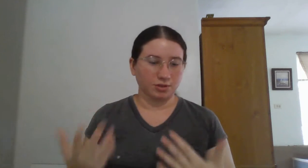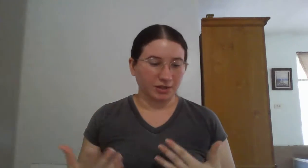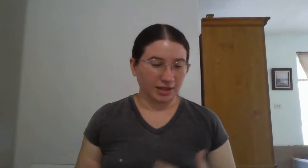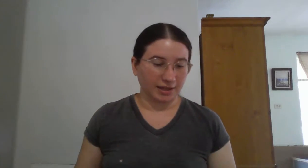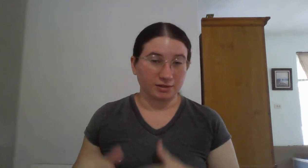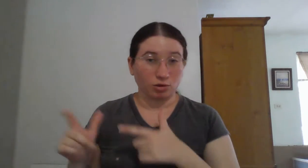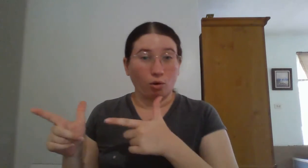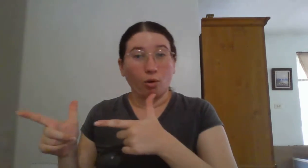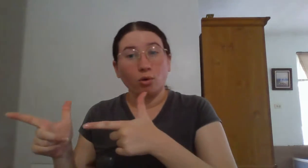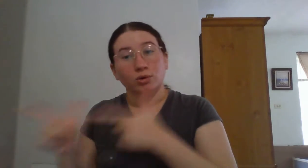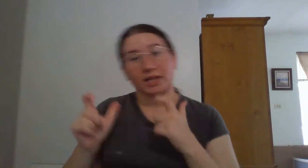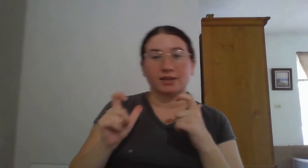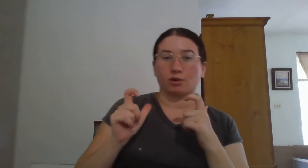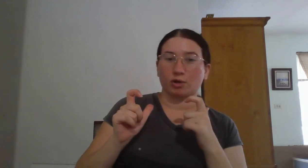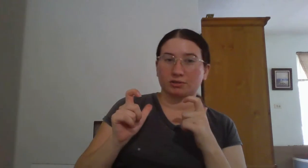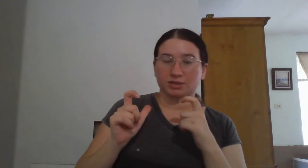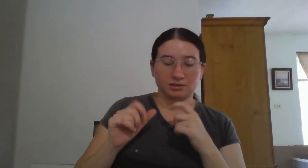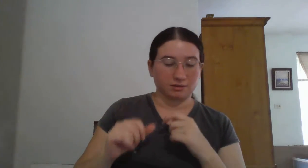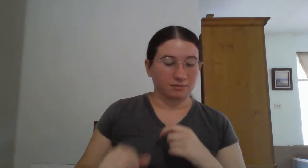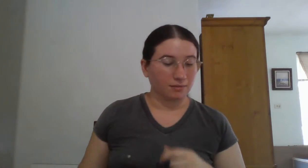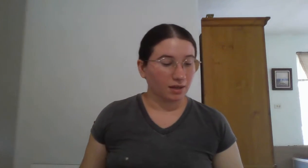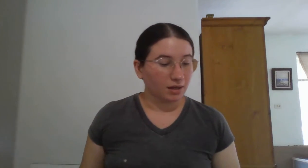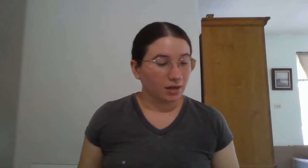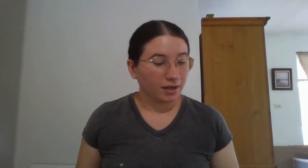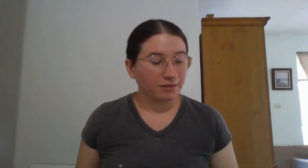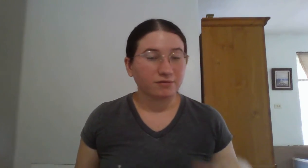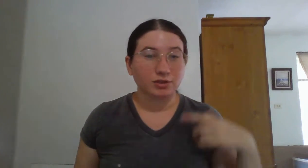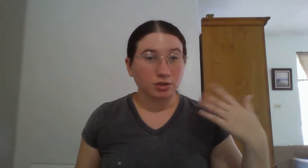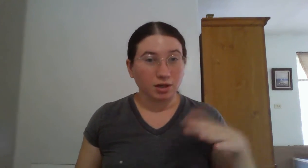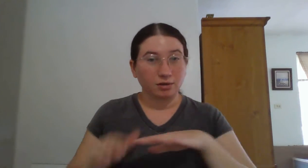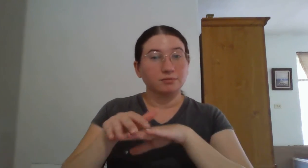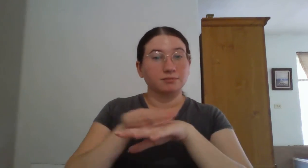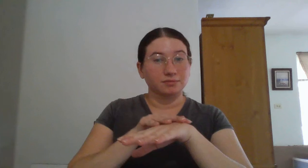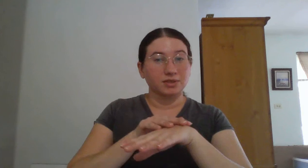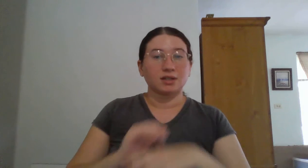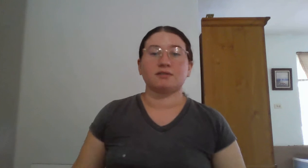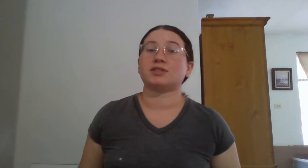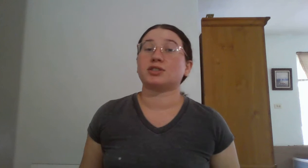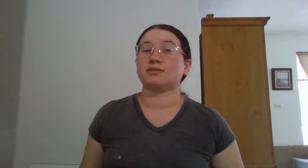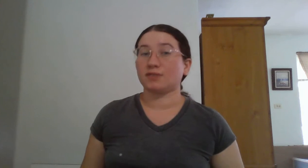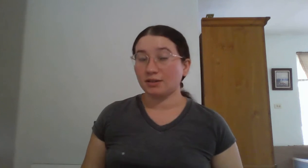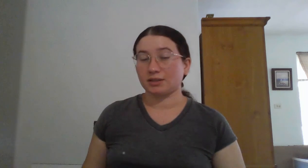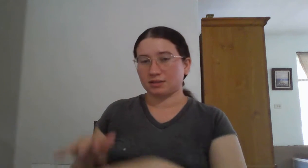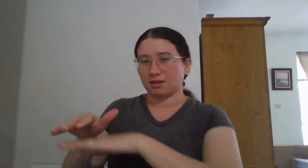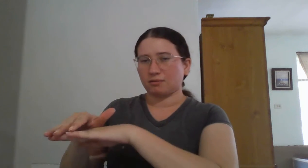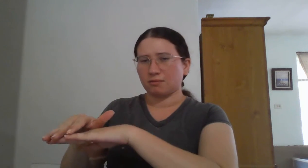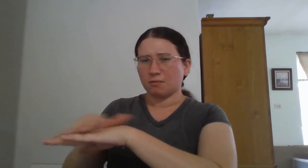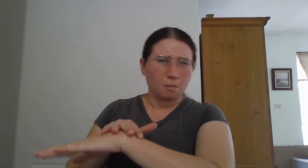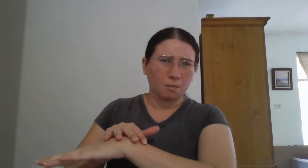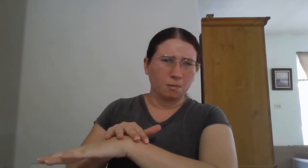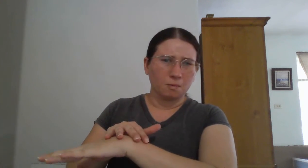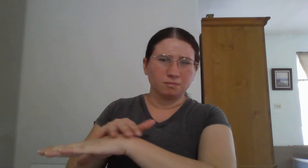something like that. There's a hold and then a quick release. And then for slow versus very slow.